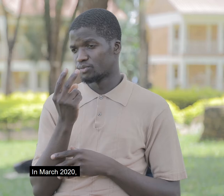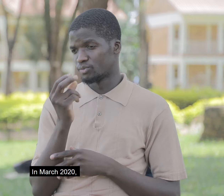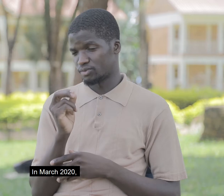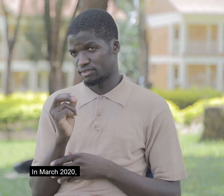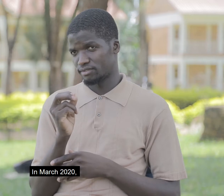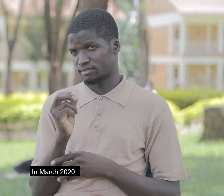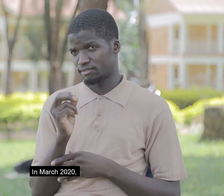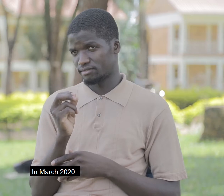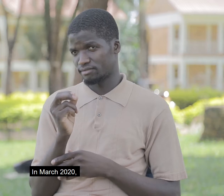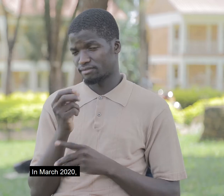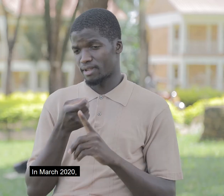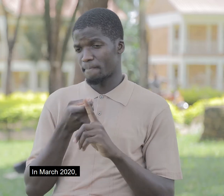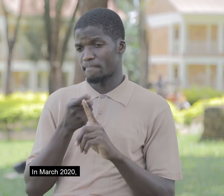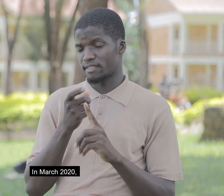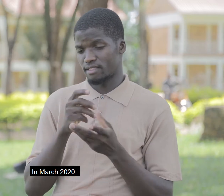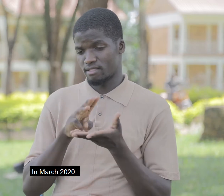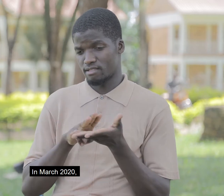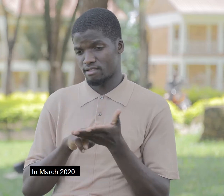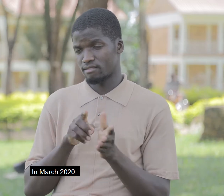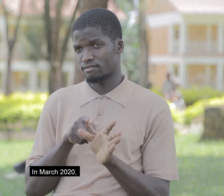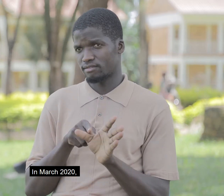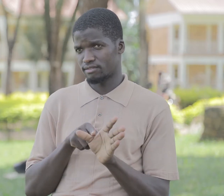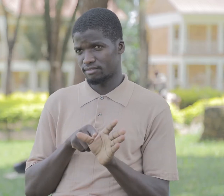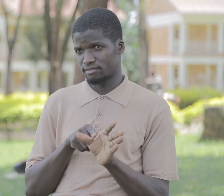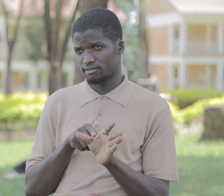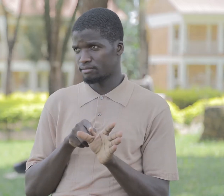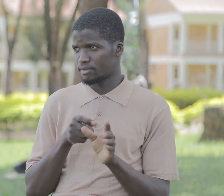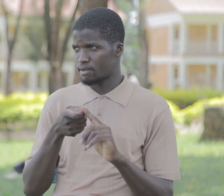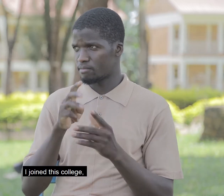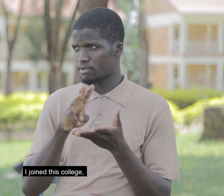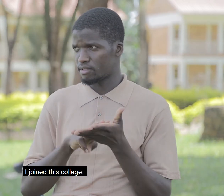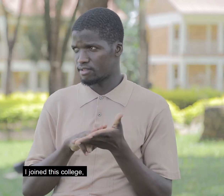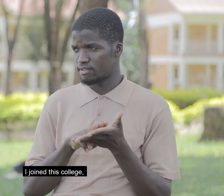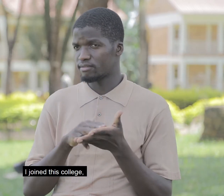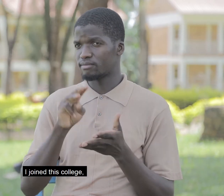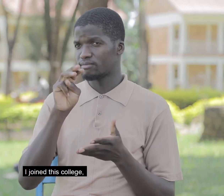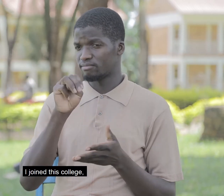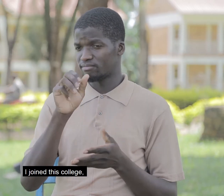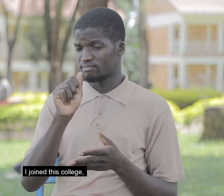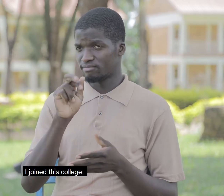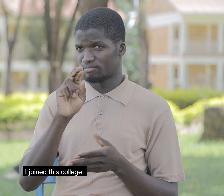In March 2020, When I joined this college,